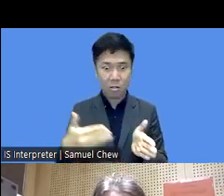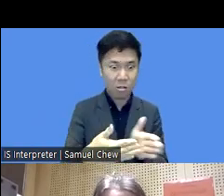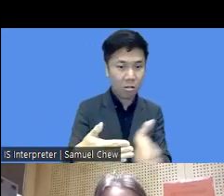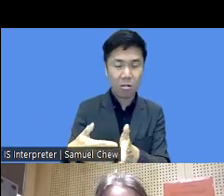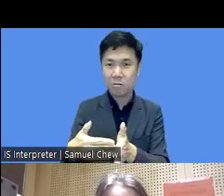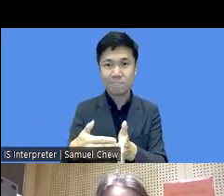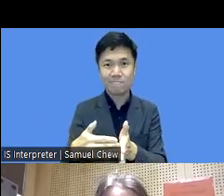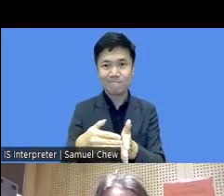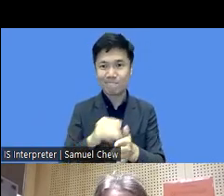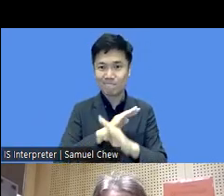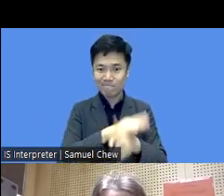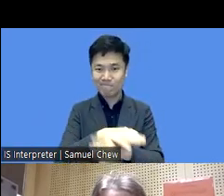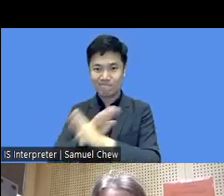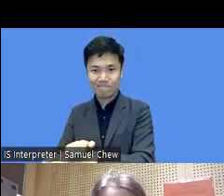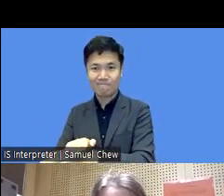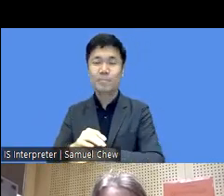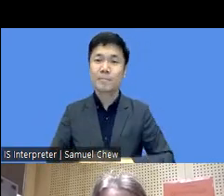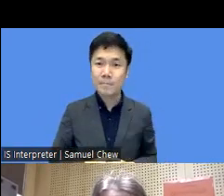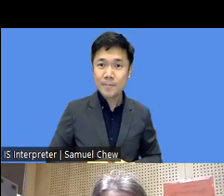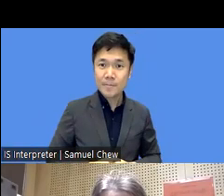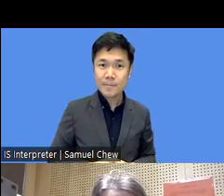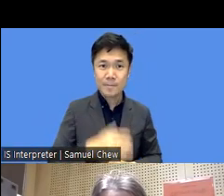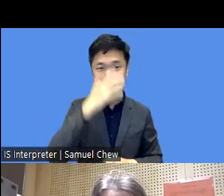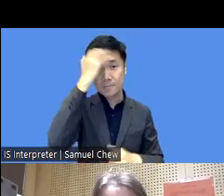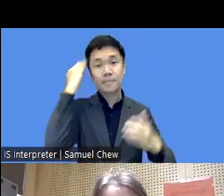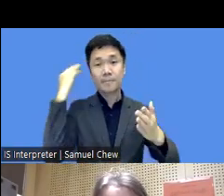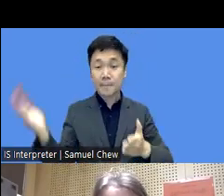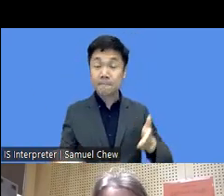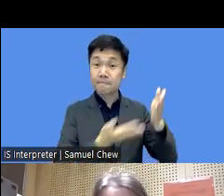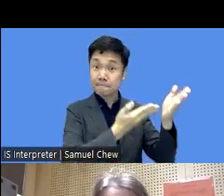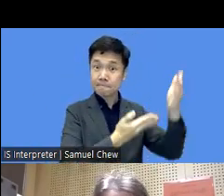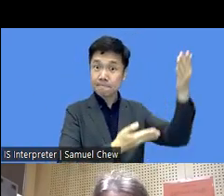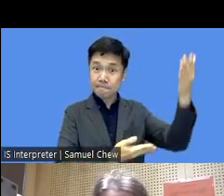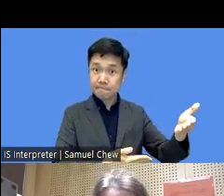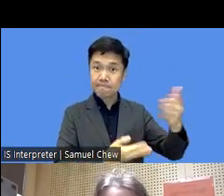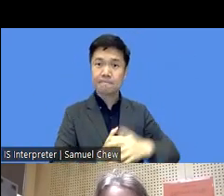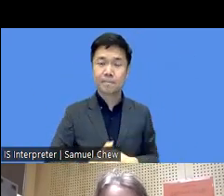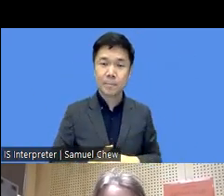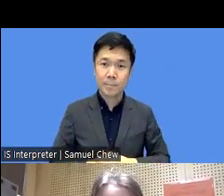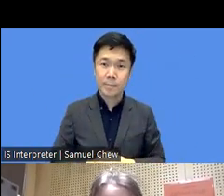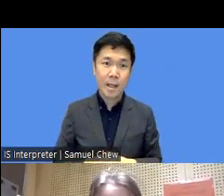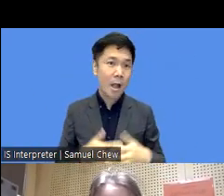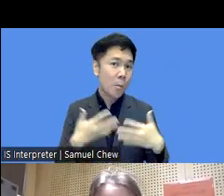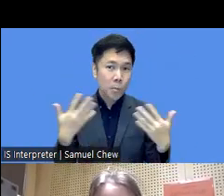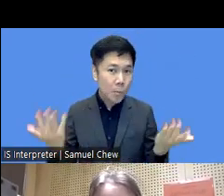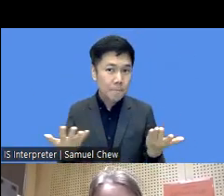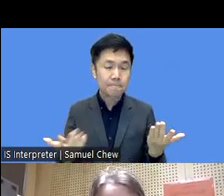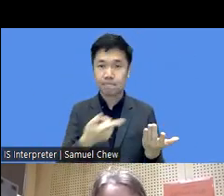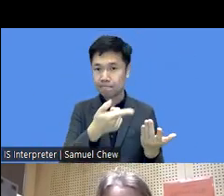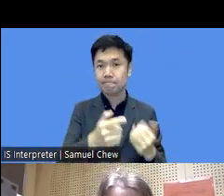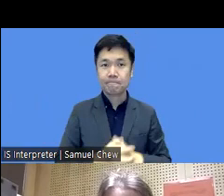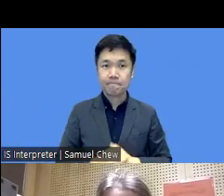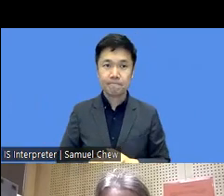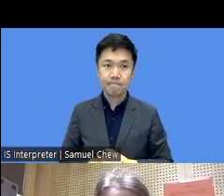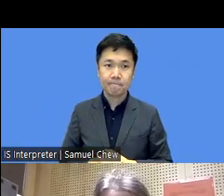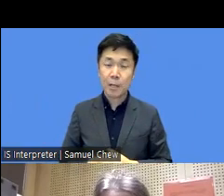slide provides a bit of an overview of the analysis that was done about the pledges. So we looked at the pledges